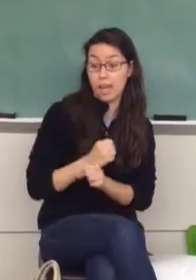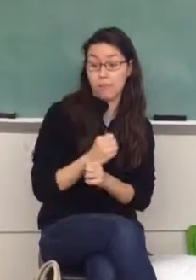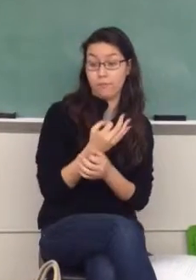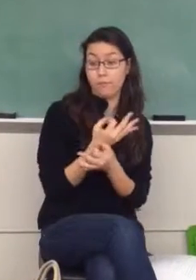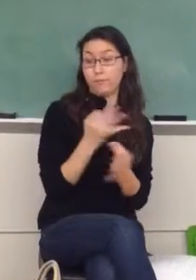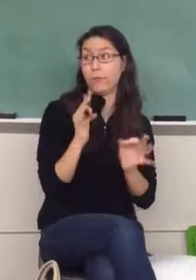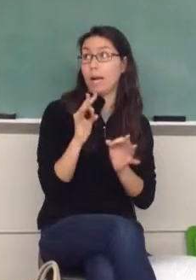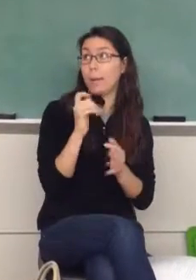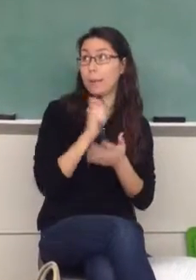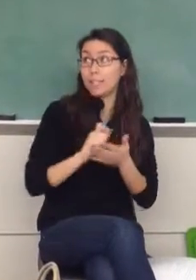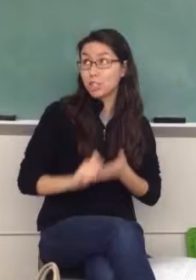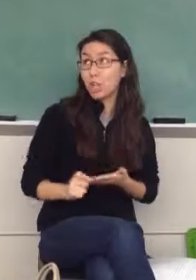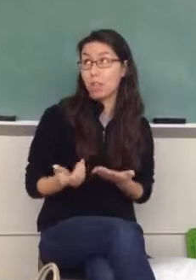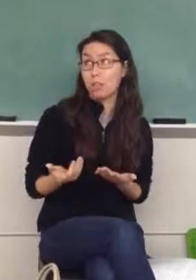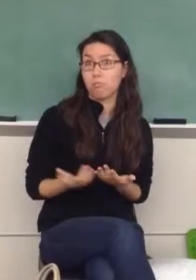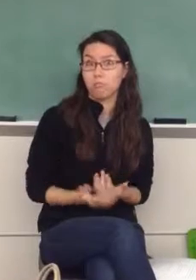What, did you give her a pencil for?